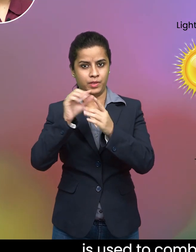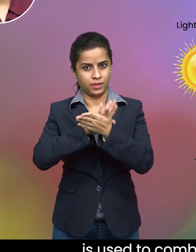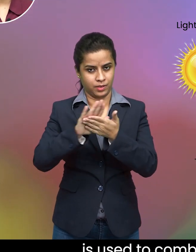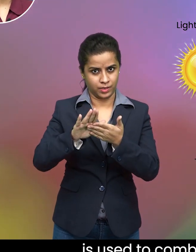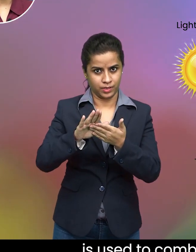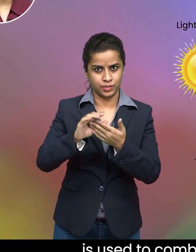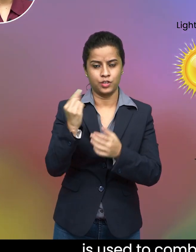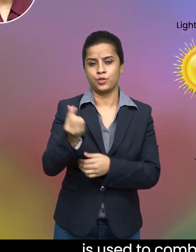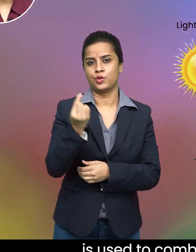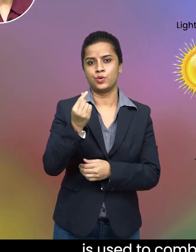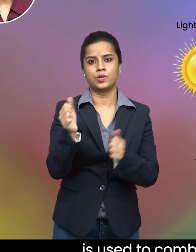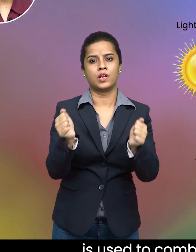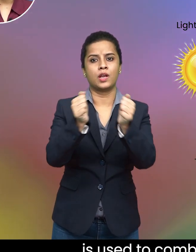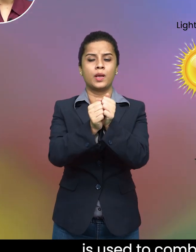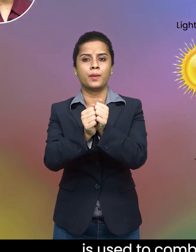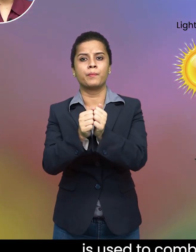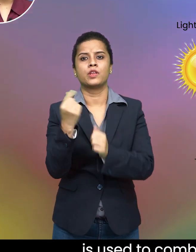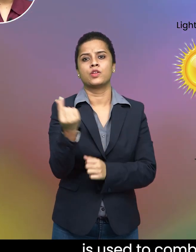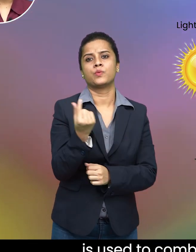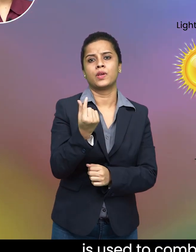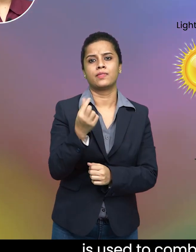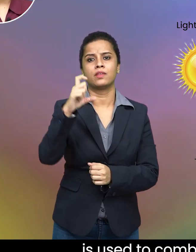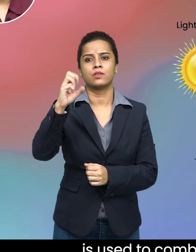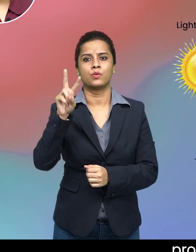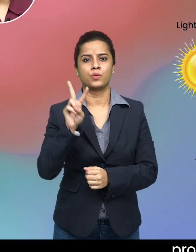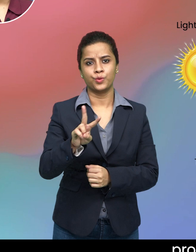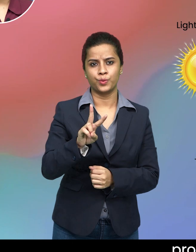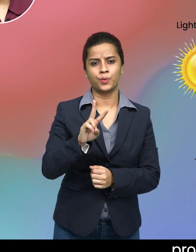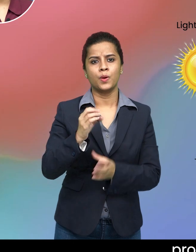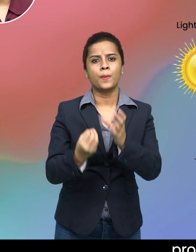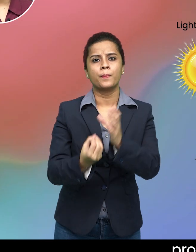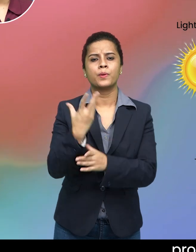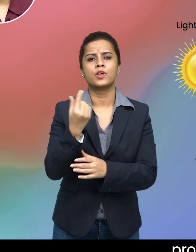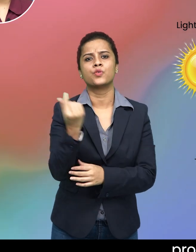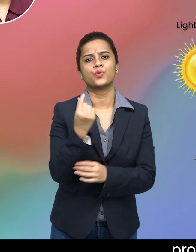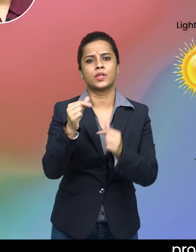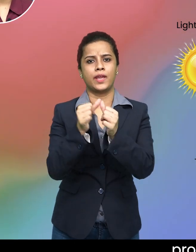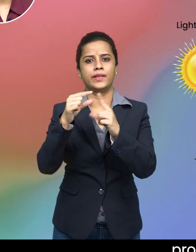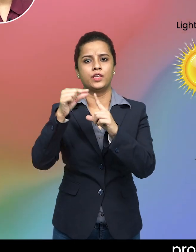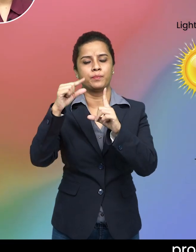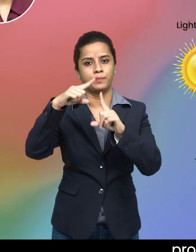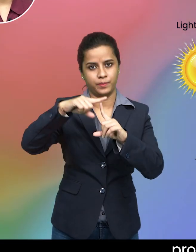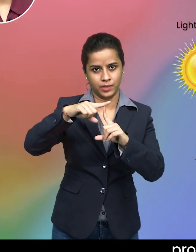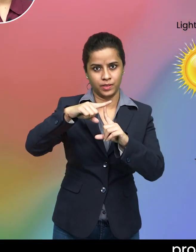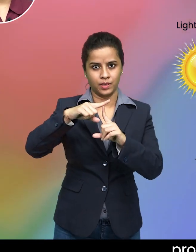with CO2 by utilizing ATP producing glucose.